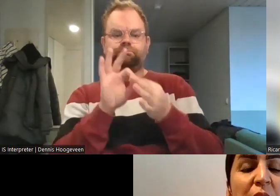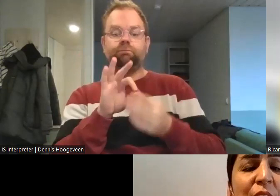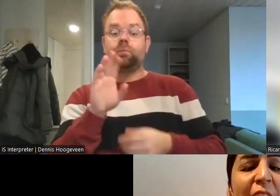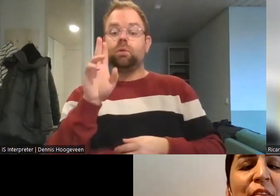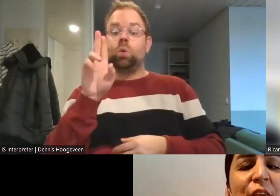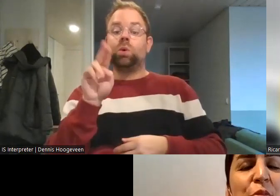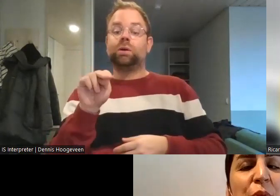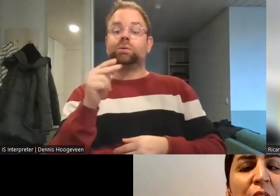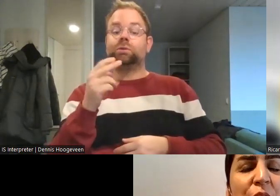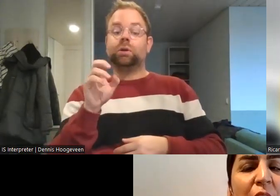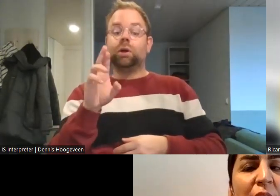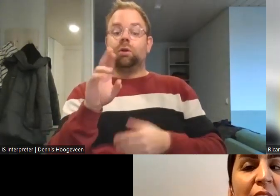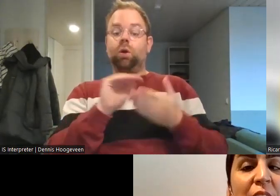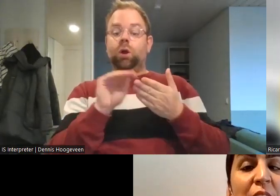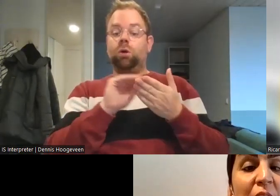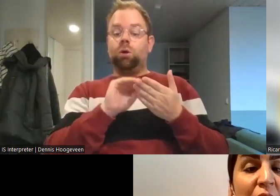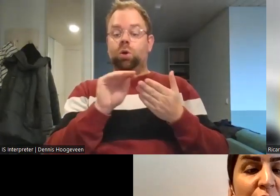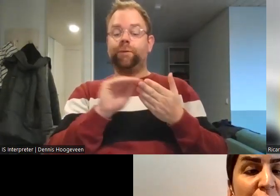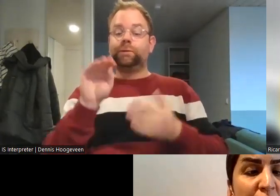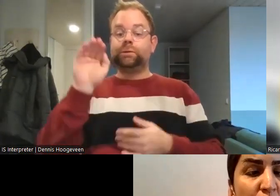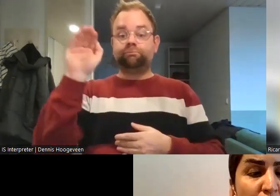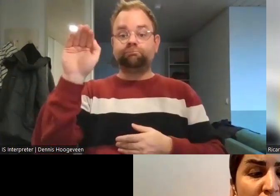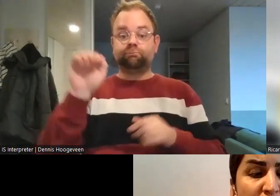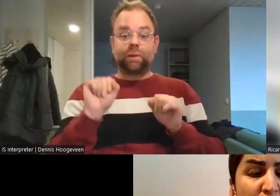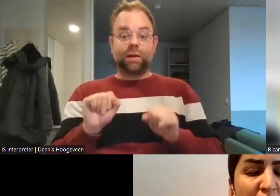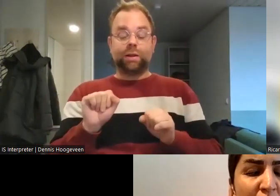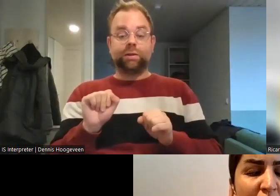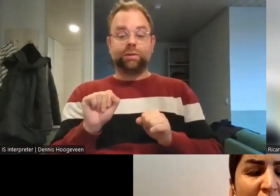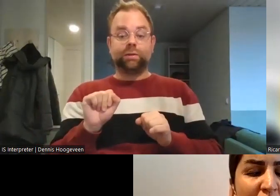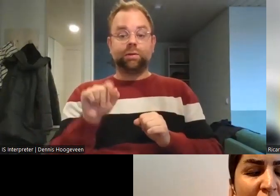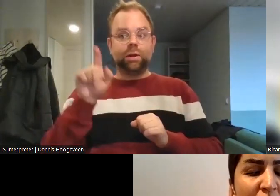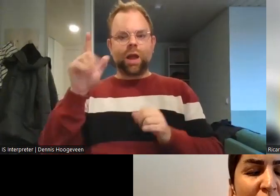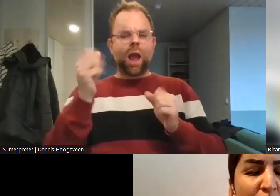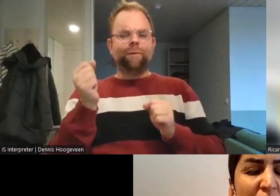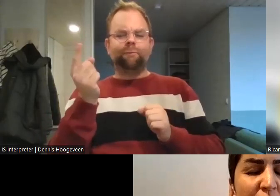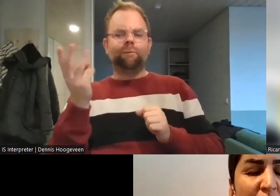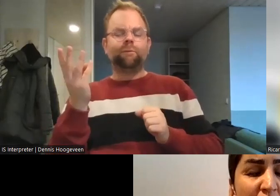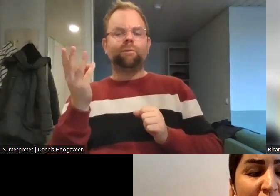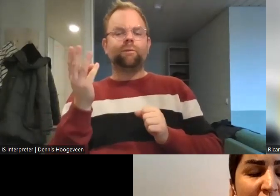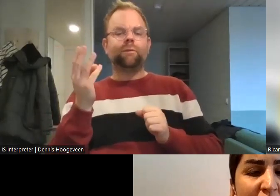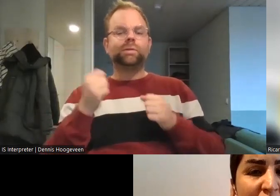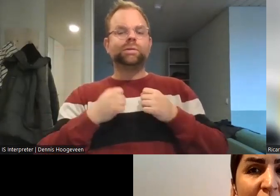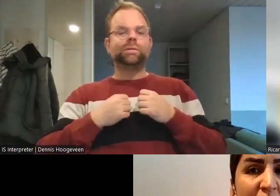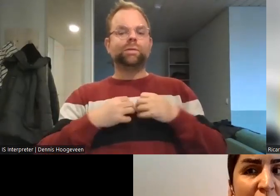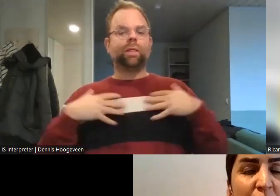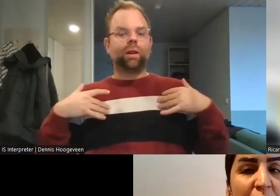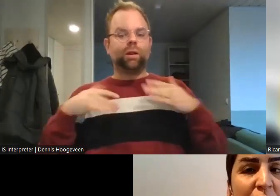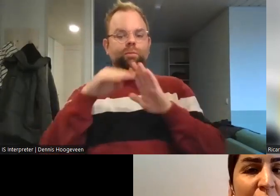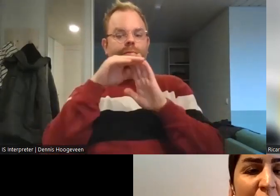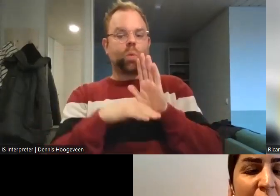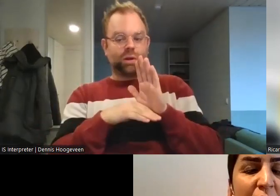that the answer would be the triangle of women organizations, disability organizations,